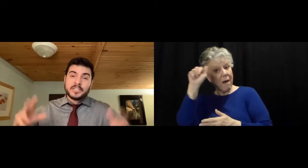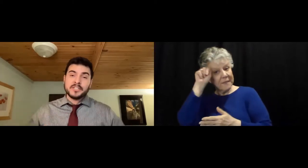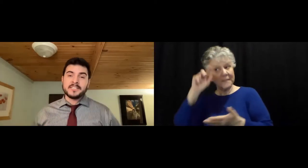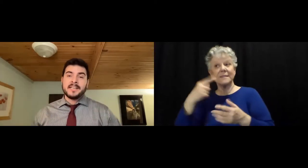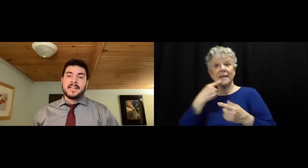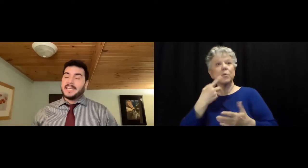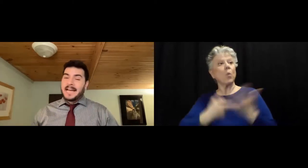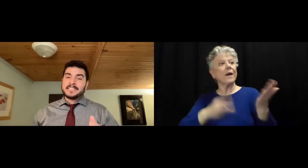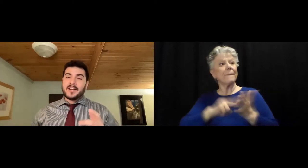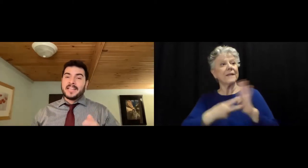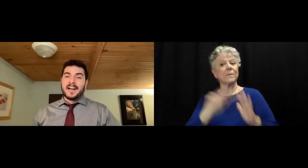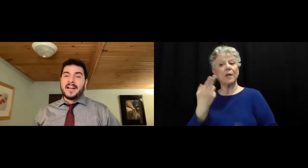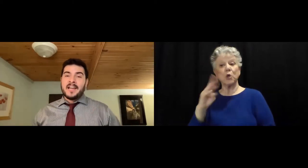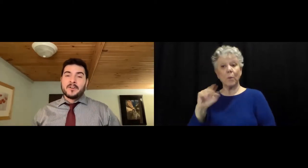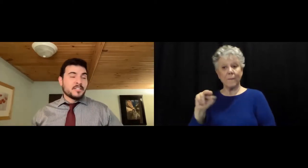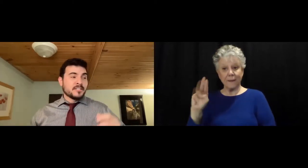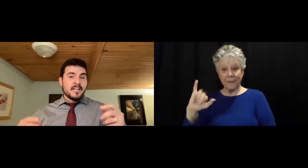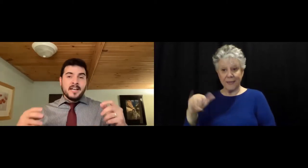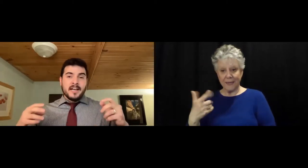we are creatures. You got to start there.